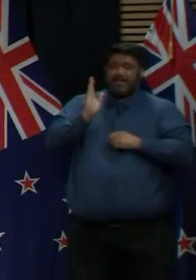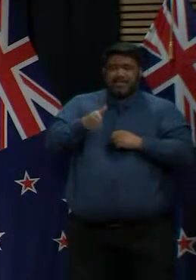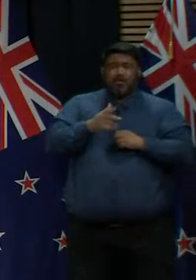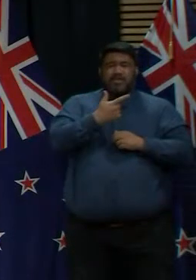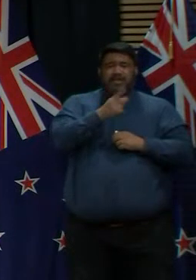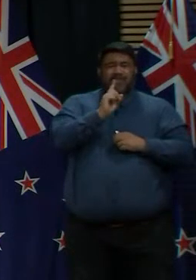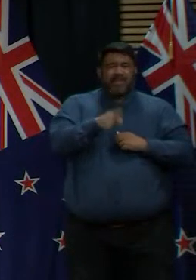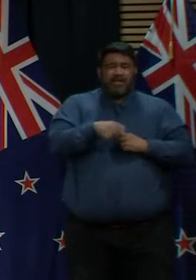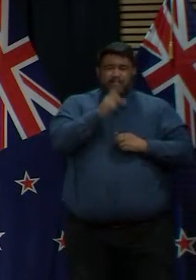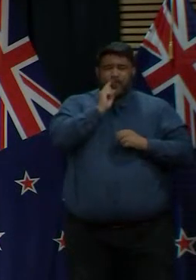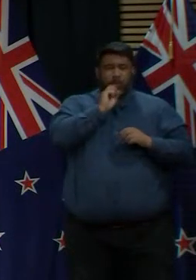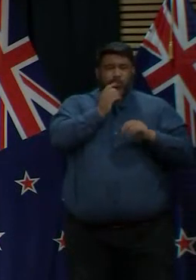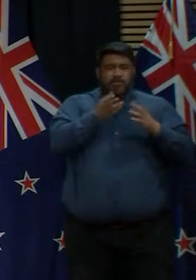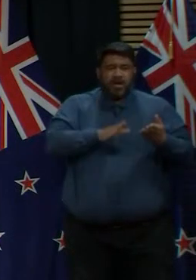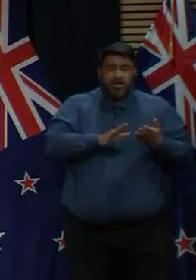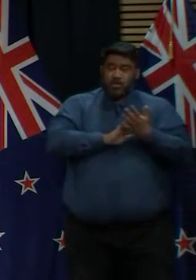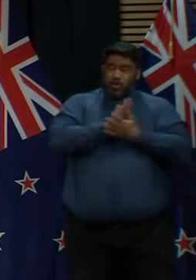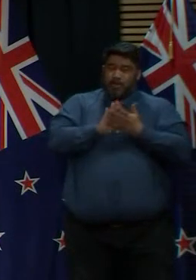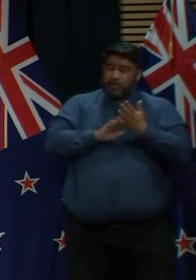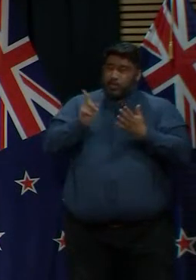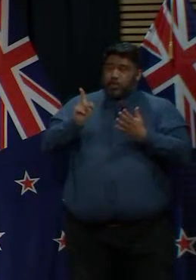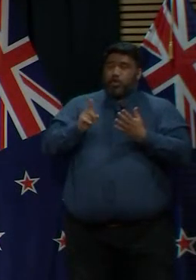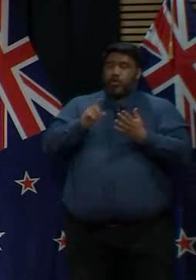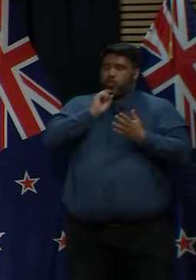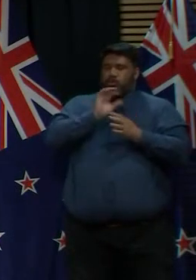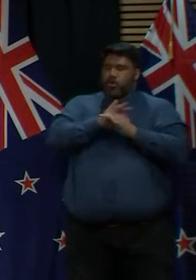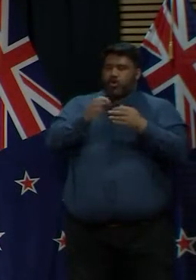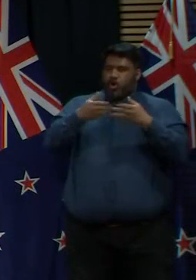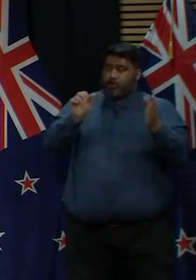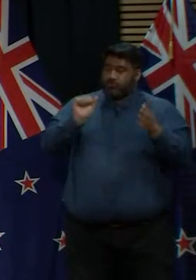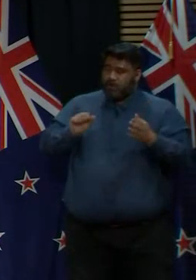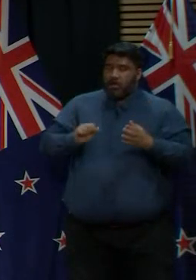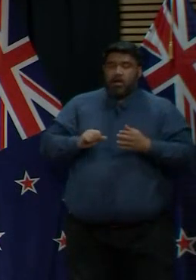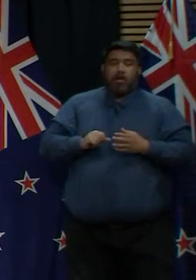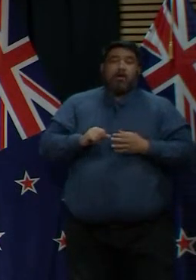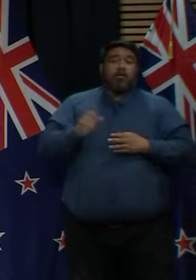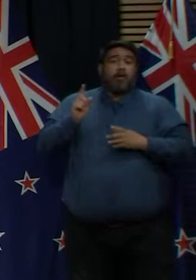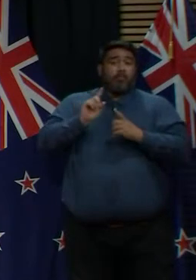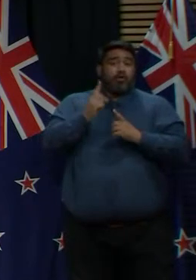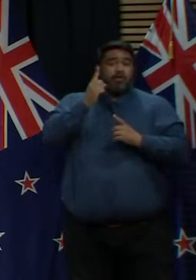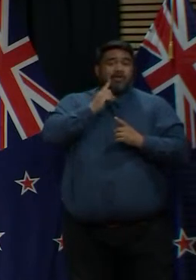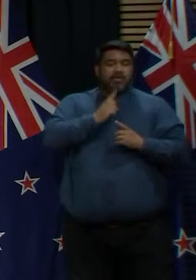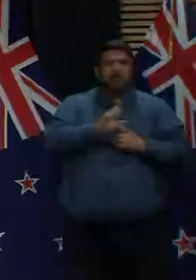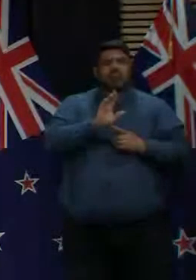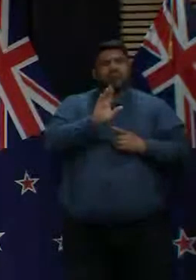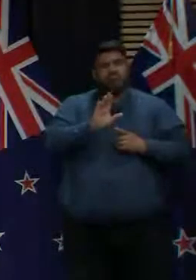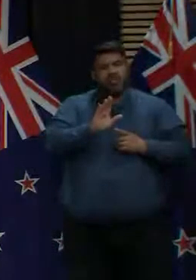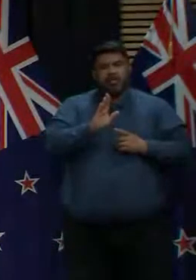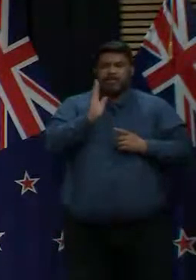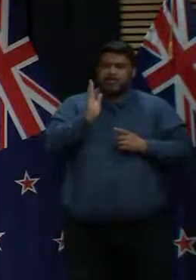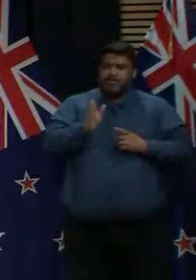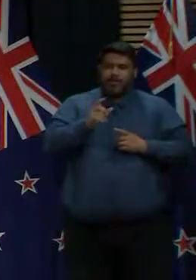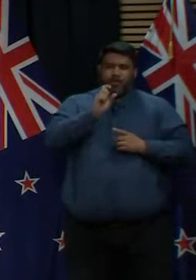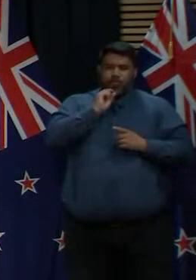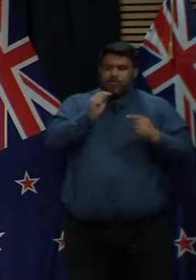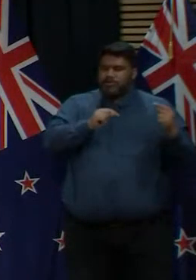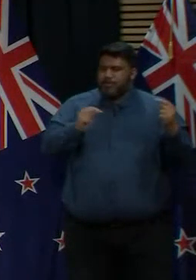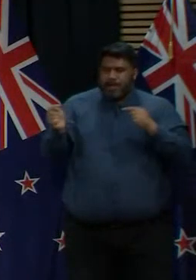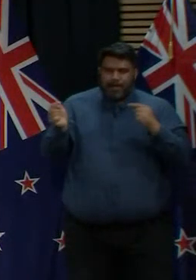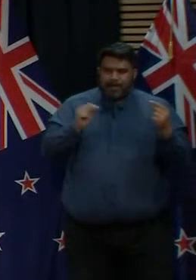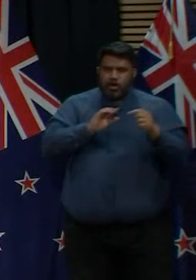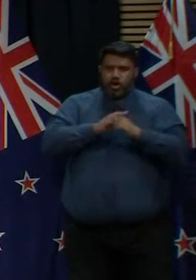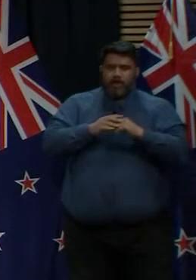it a no to opening up? I'm sure there will still continue to be lots of debate around where you assess the efficacy